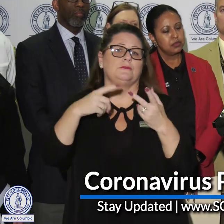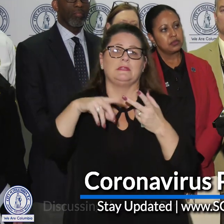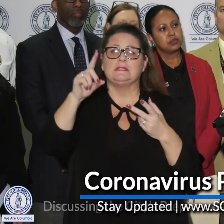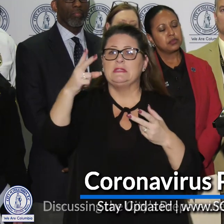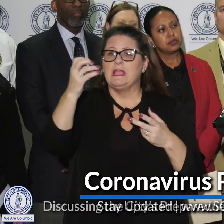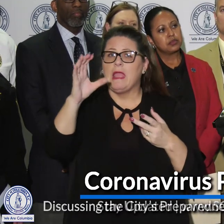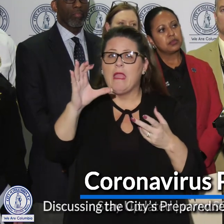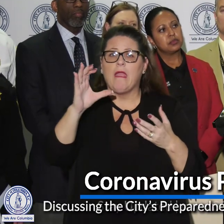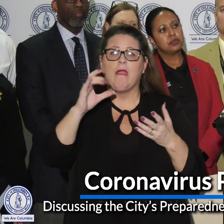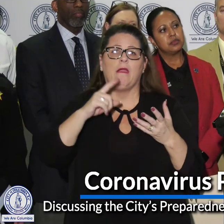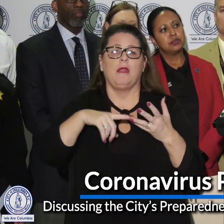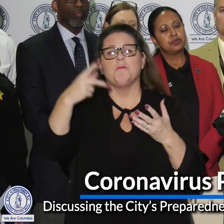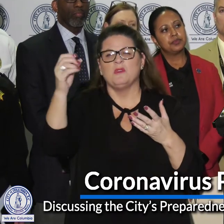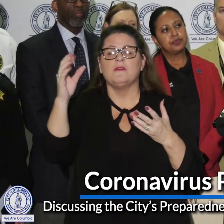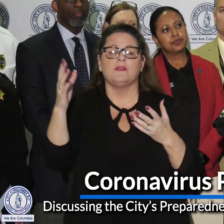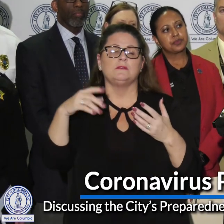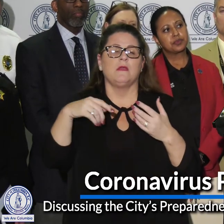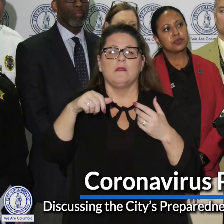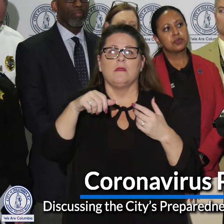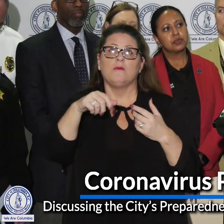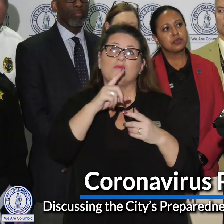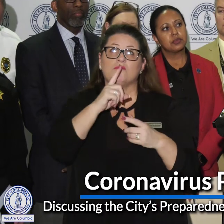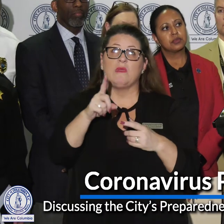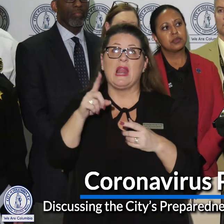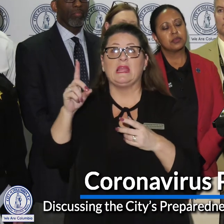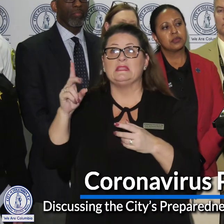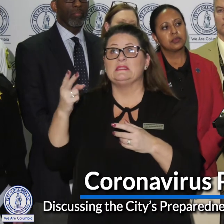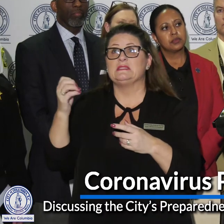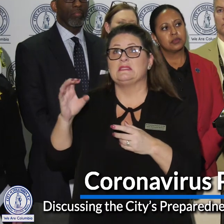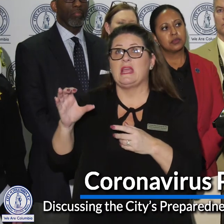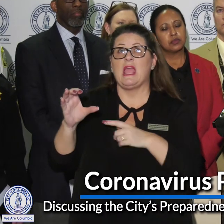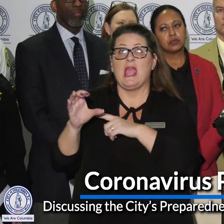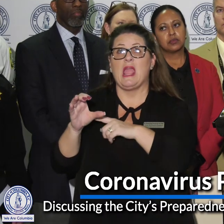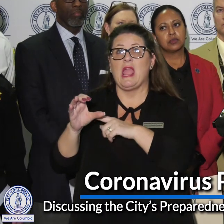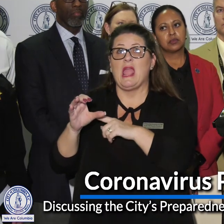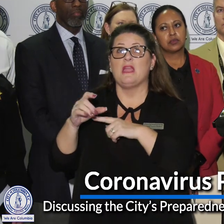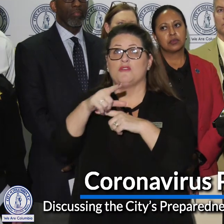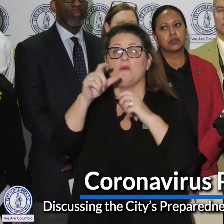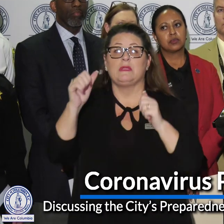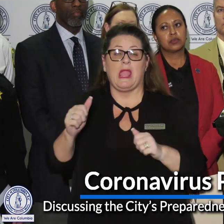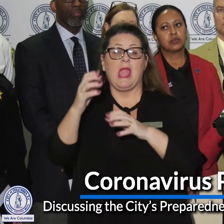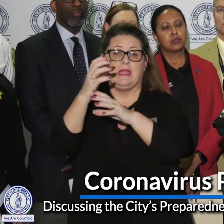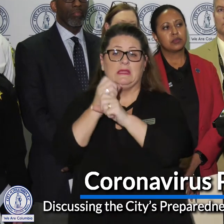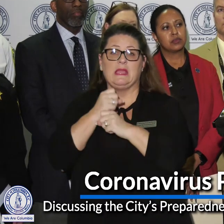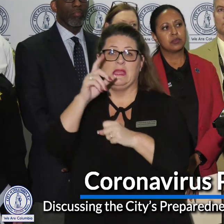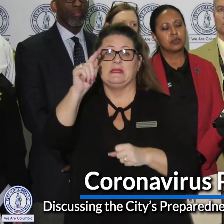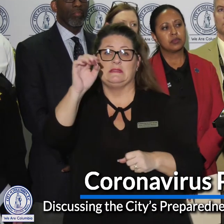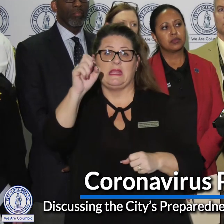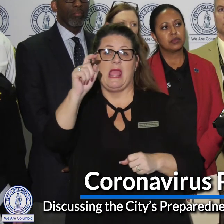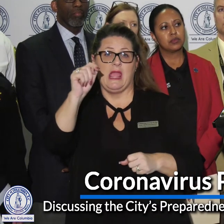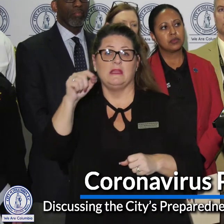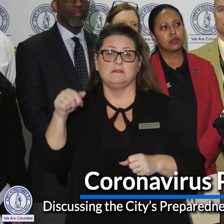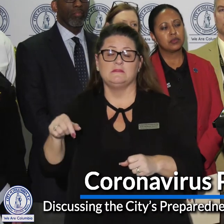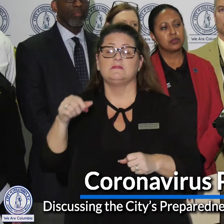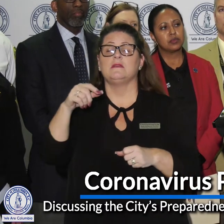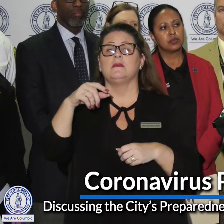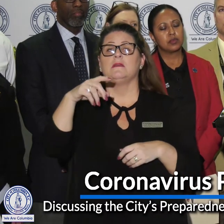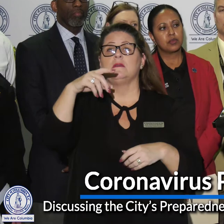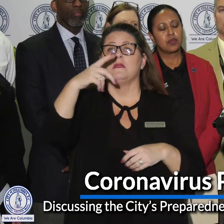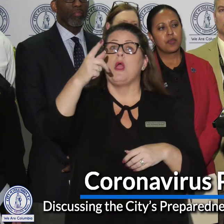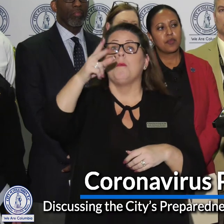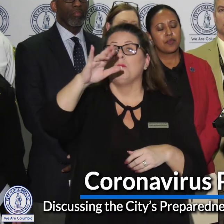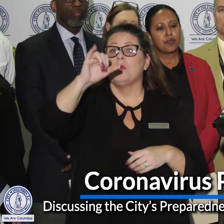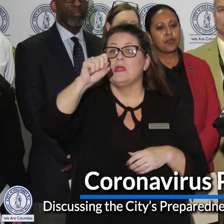DHEC as the only place now in the state where you can actually get tested, and got an update from PRISMA. Each of our